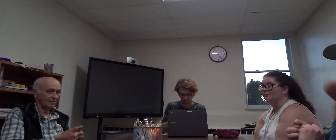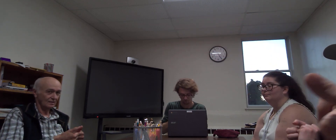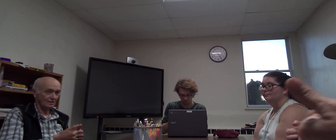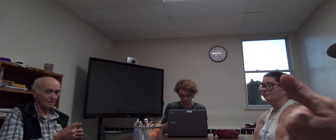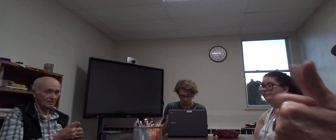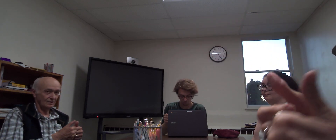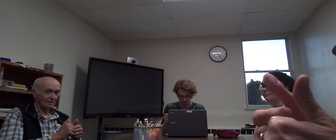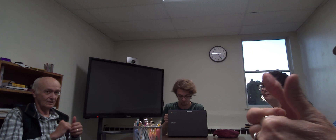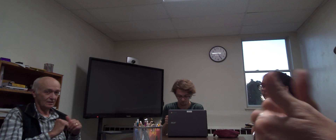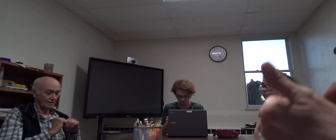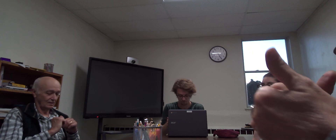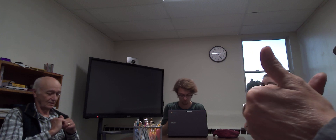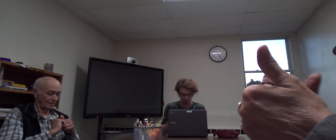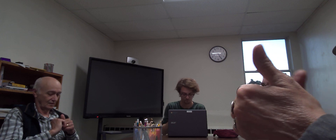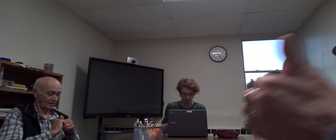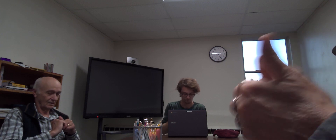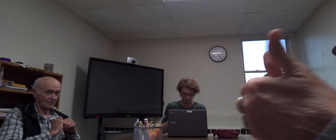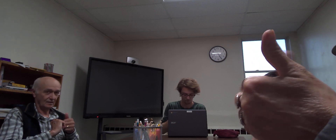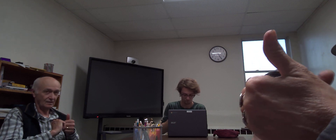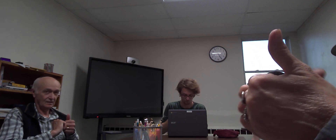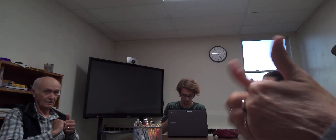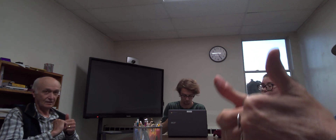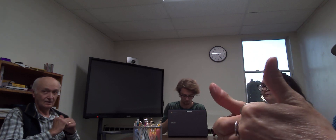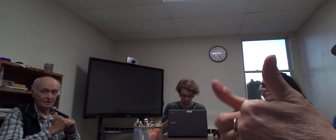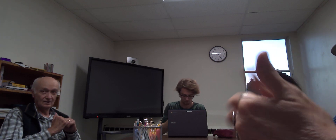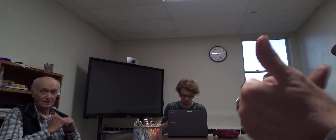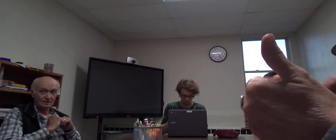doing. So you got your knuckles together, twist them.